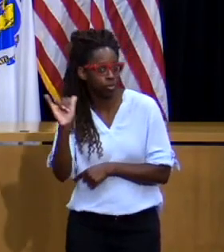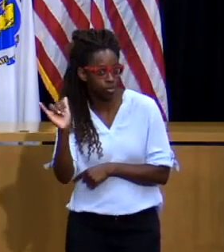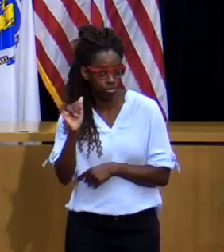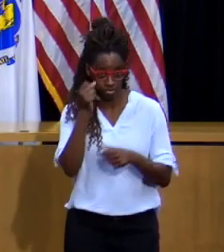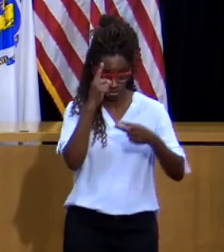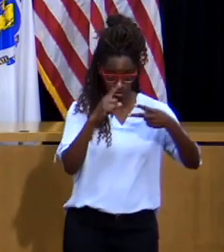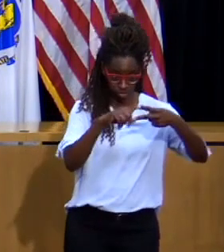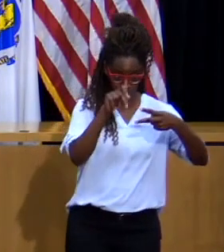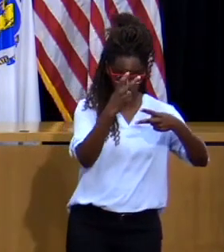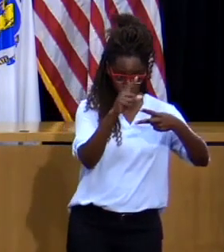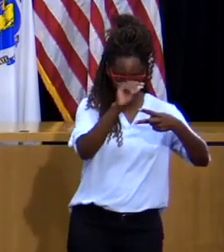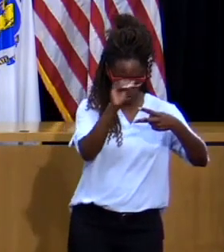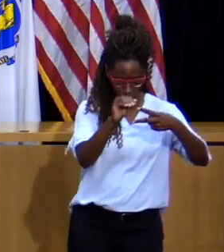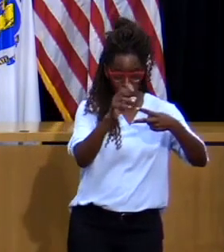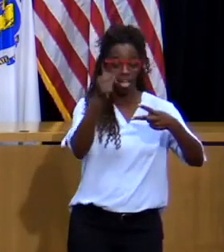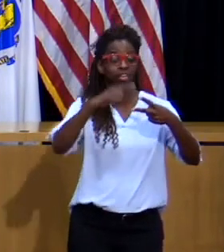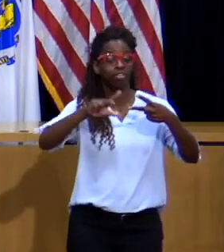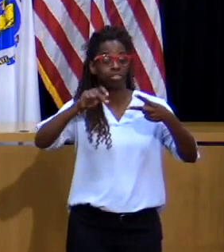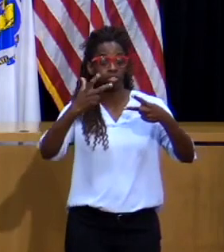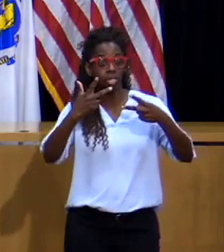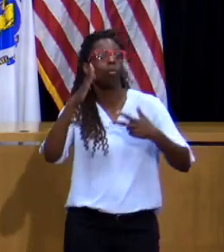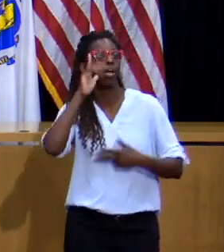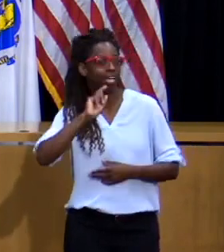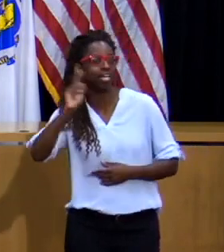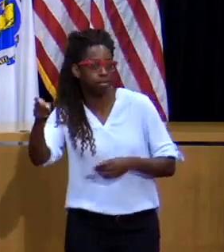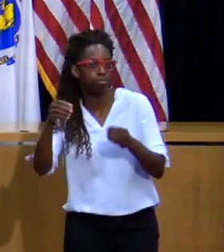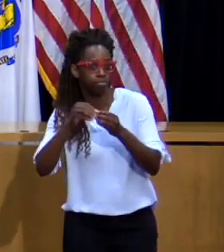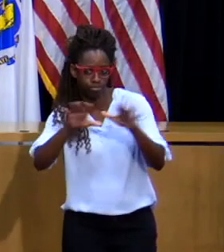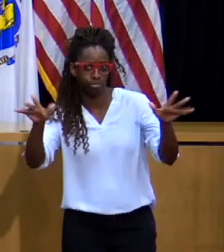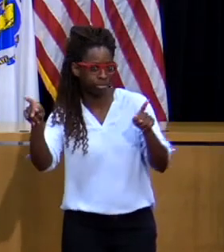so disproportionately impacted, have high rates of